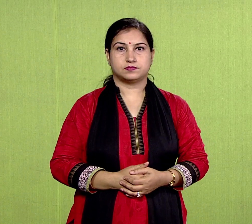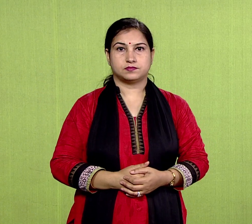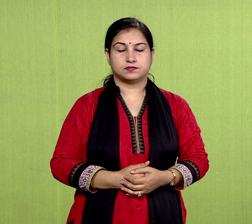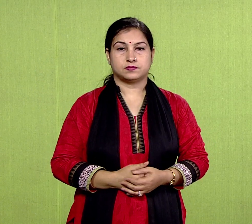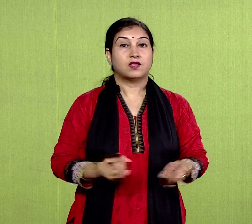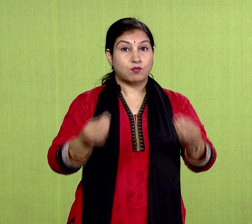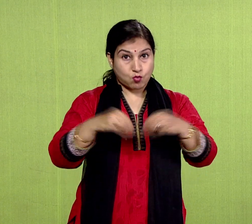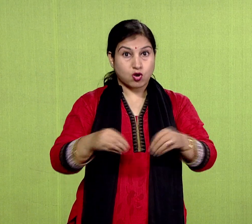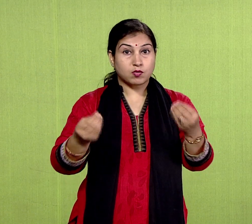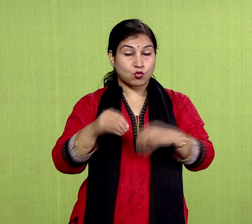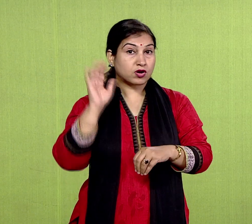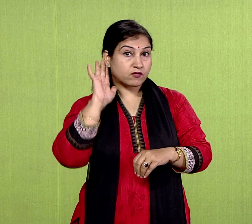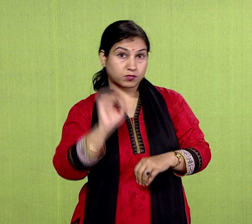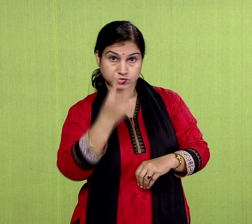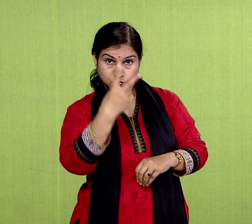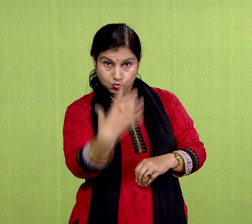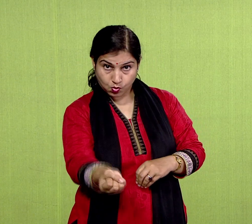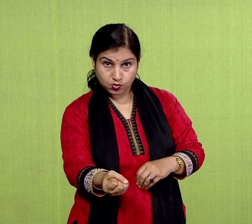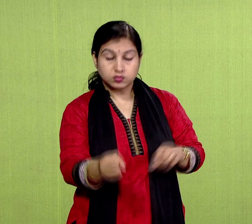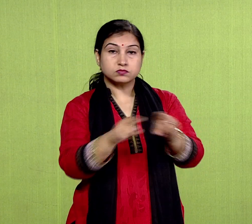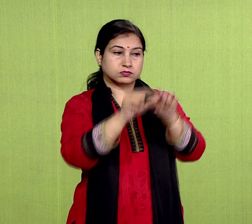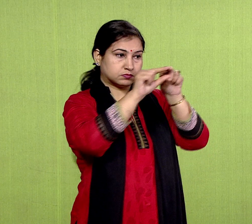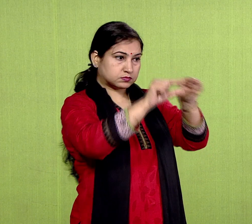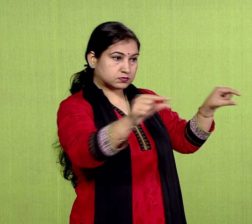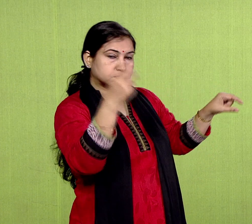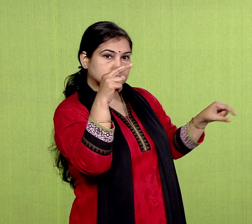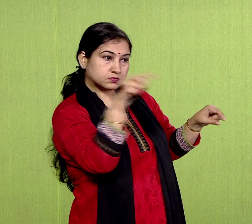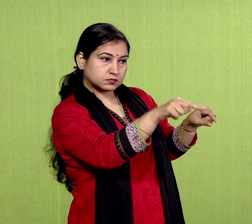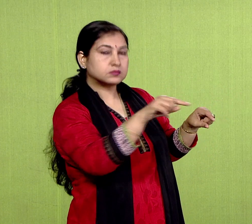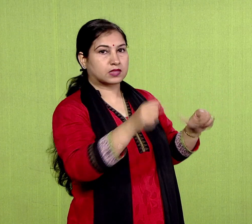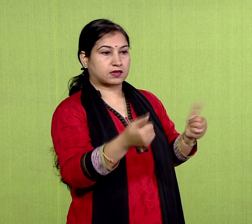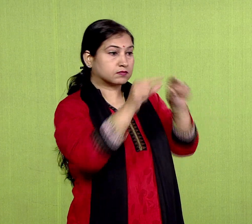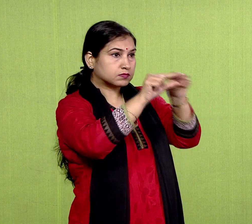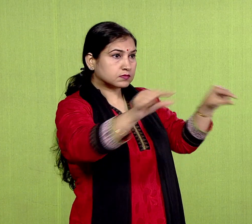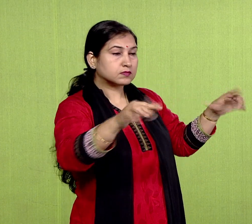For more information, you may visit website at